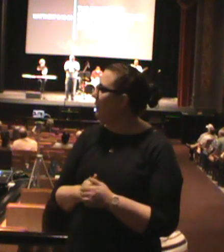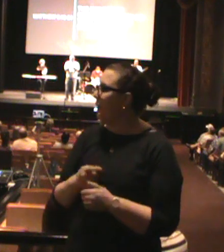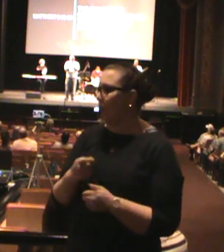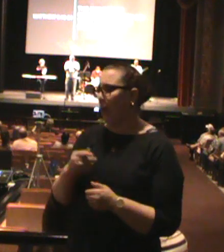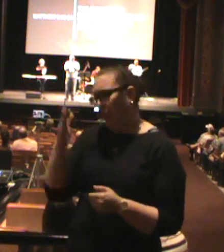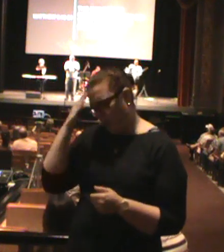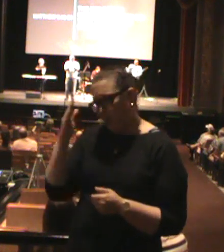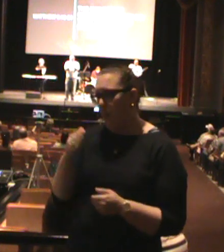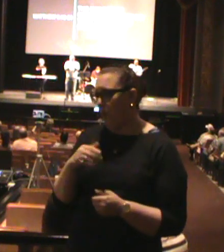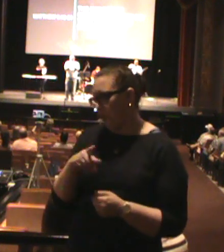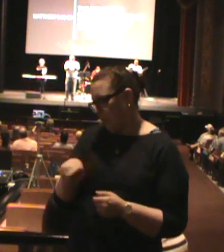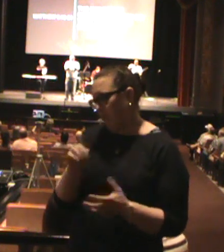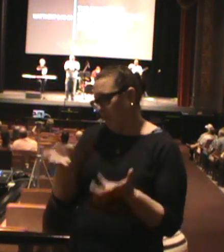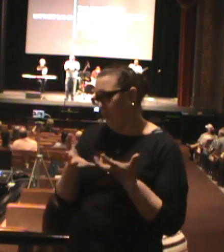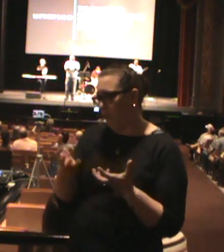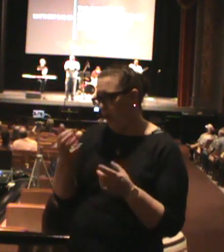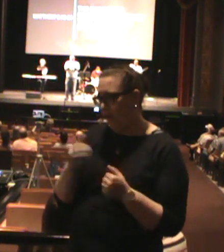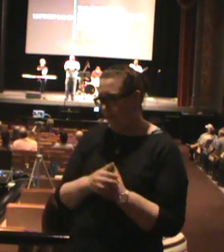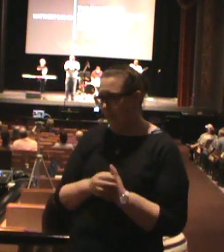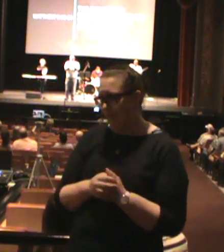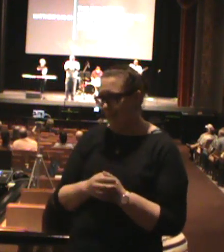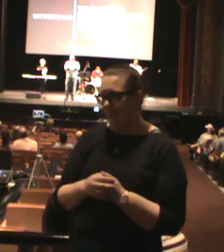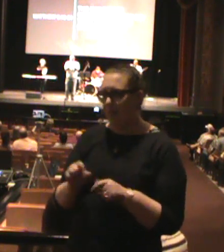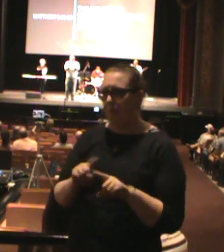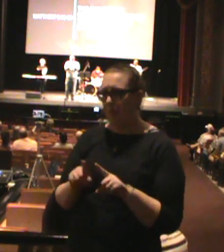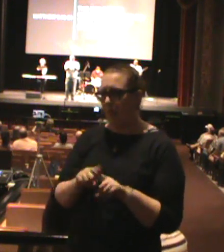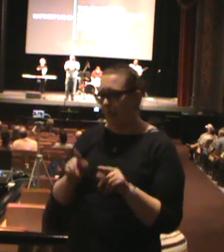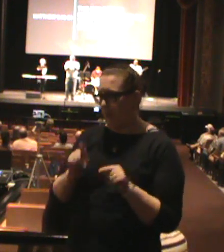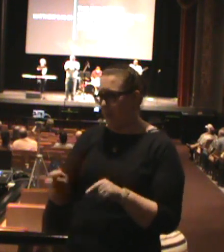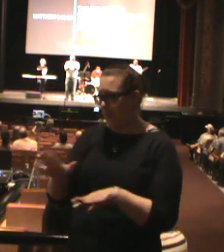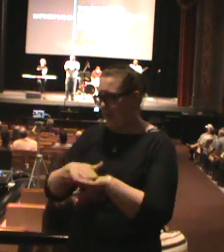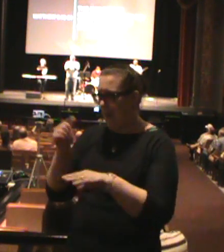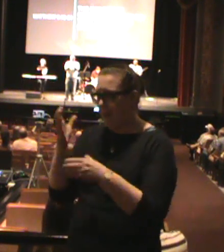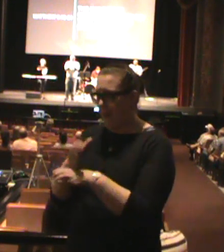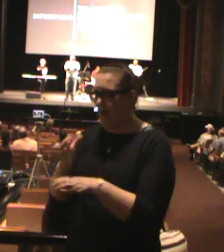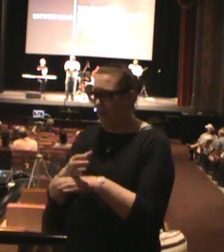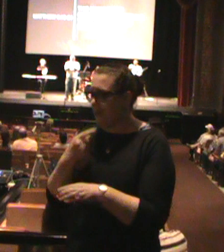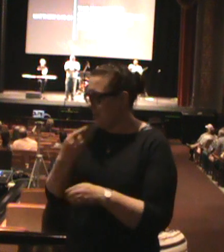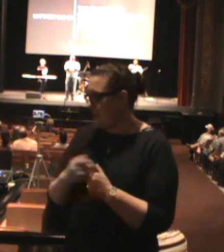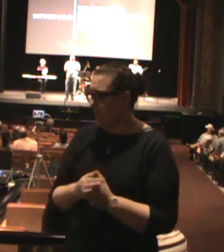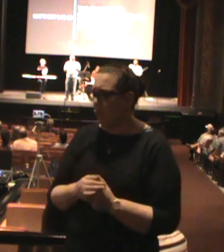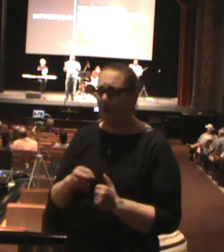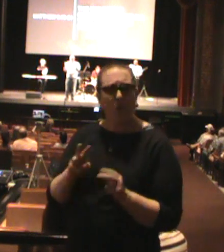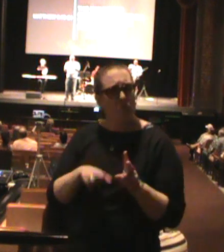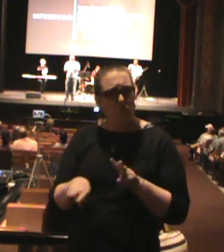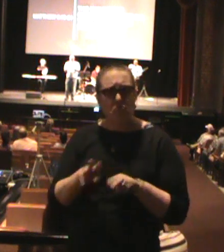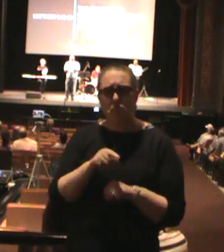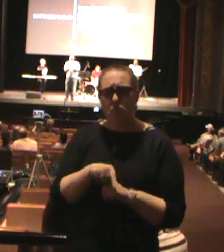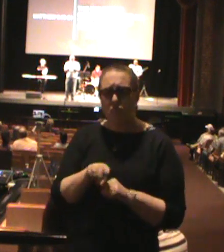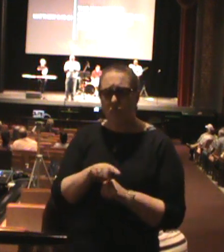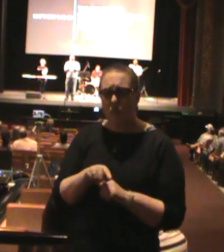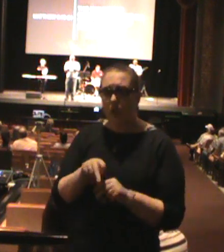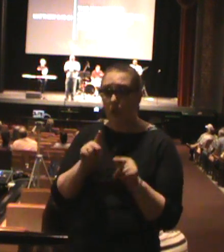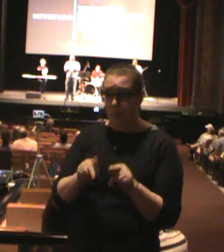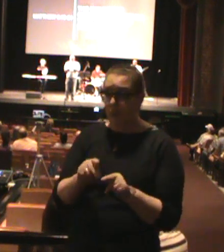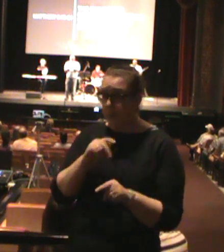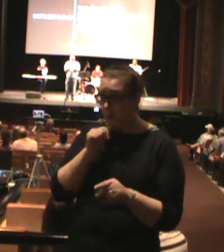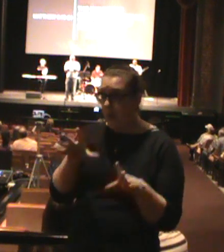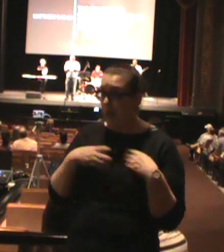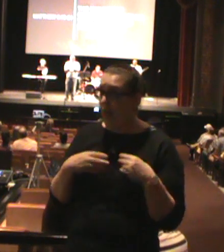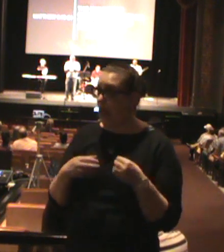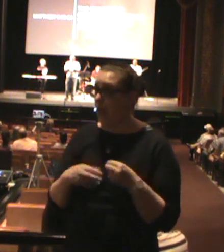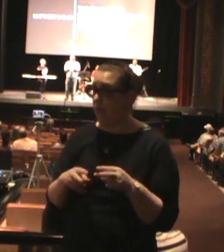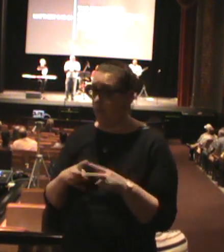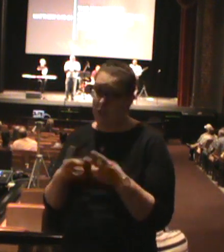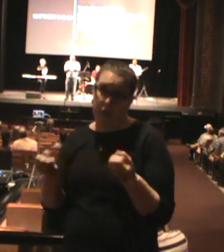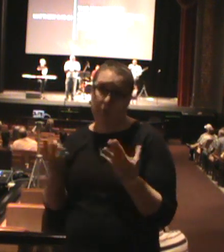to. I got it. Somebody got out the car and said I was watching somebody that doesn't have a lot of earthly means.